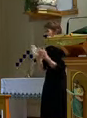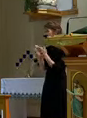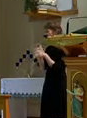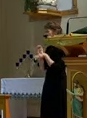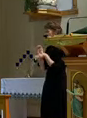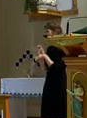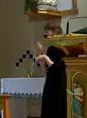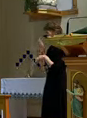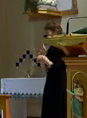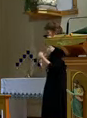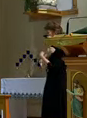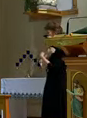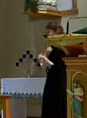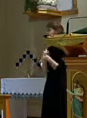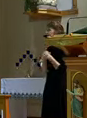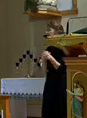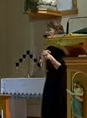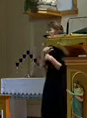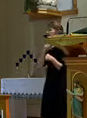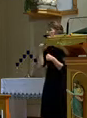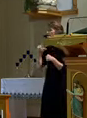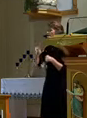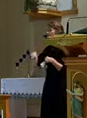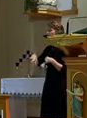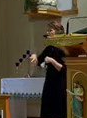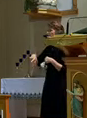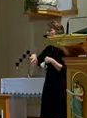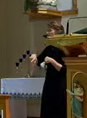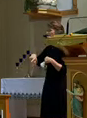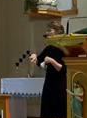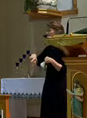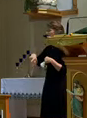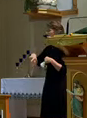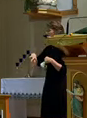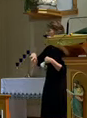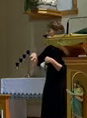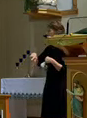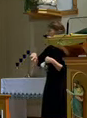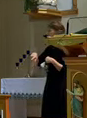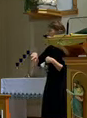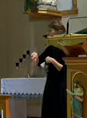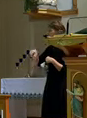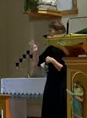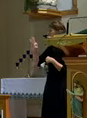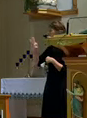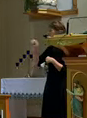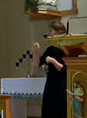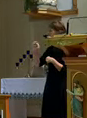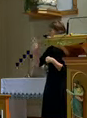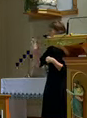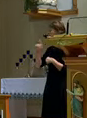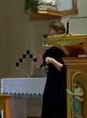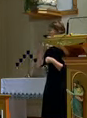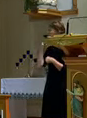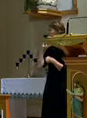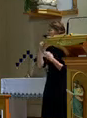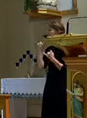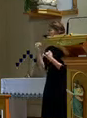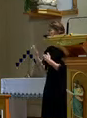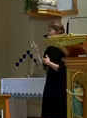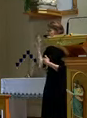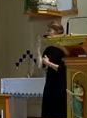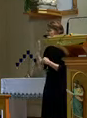Father Fow is the celebrant for this Mass, and I am Joanne Kitchens, your lector. Let us prepare our hearts to celebrate Holy Mass.